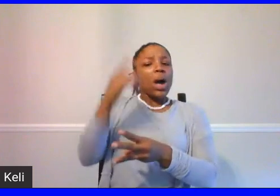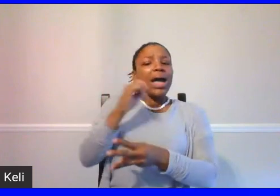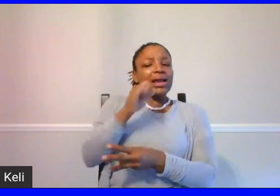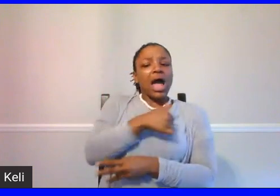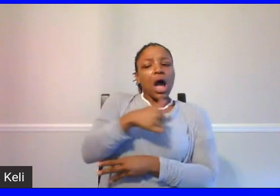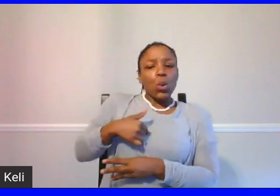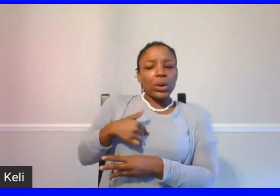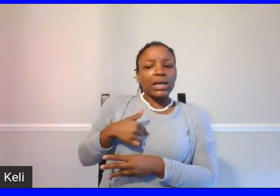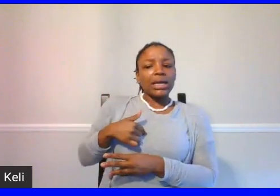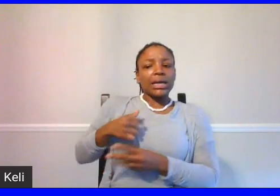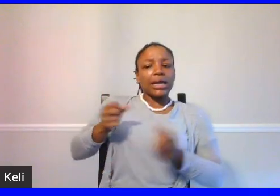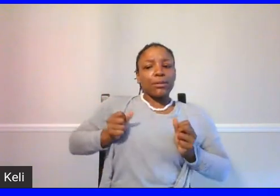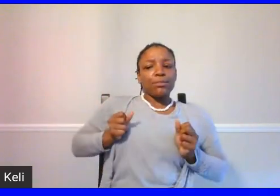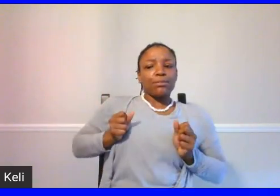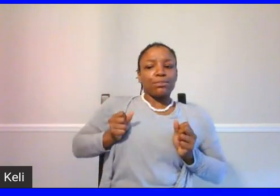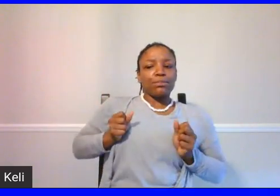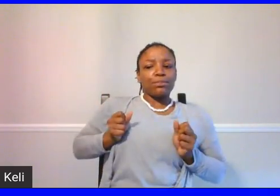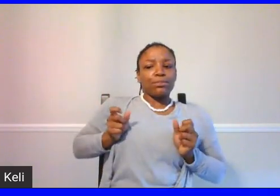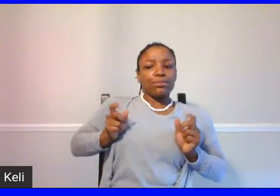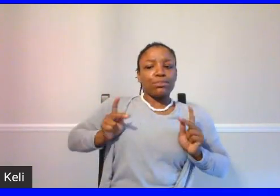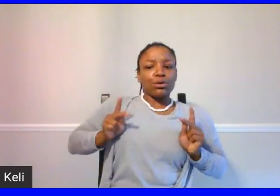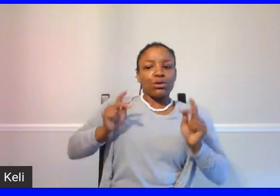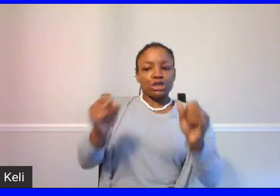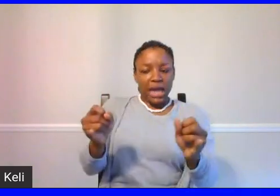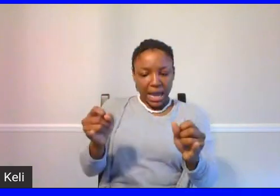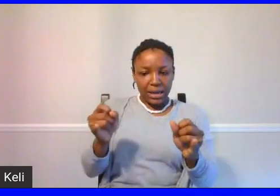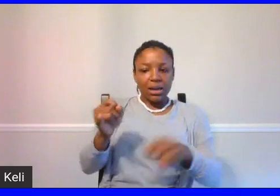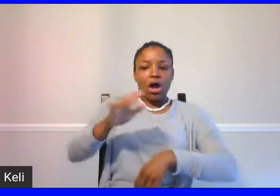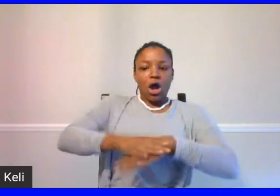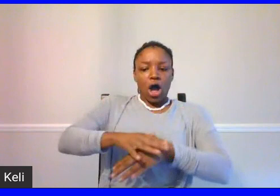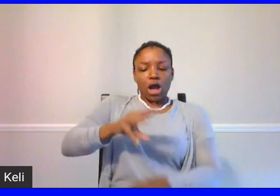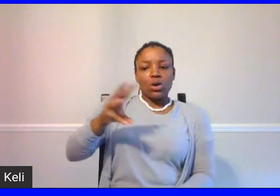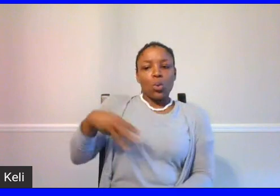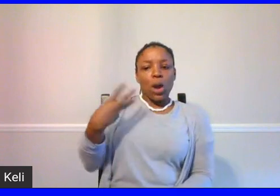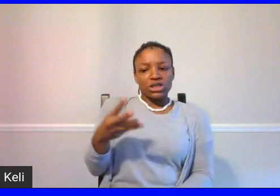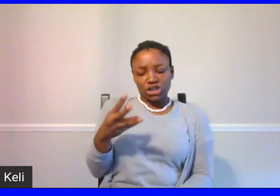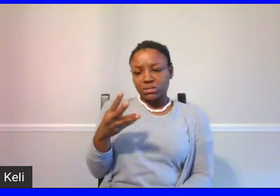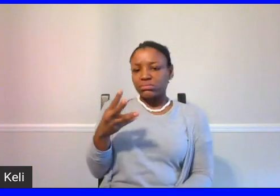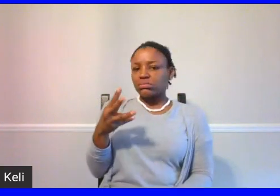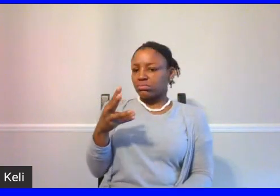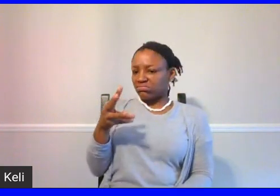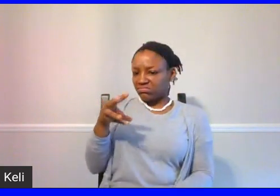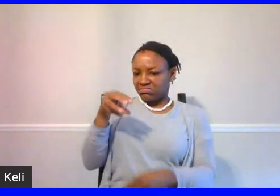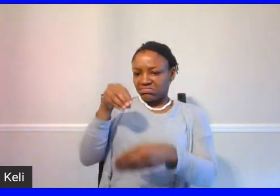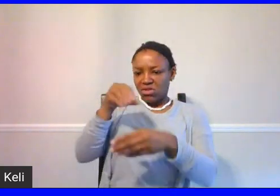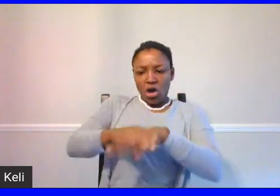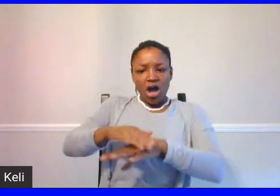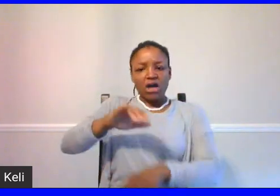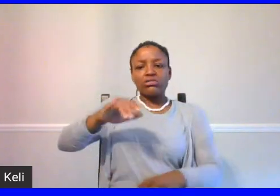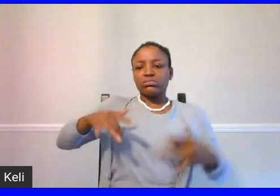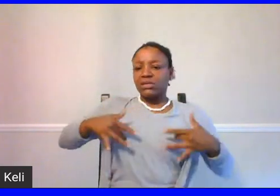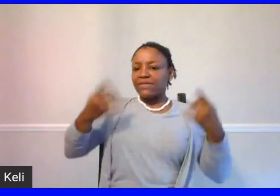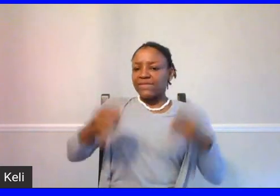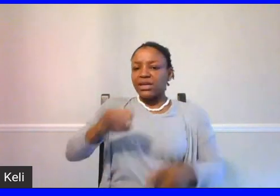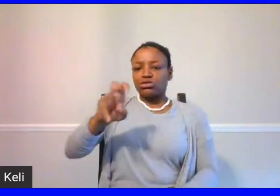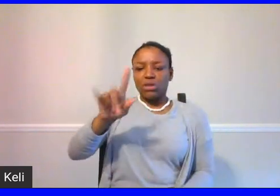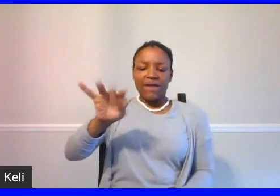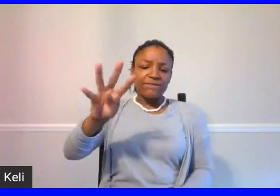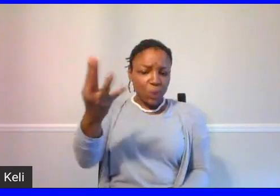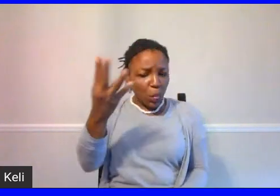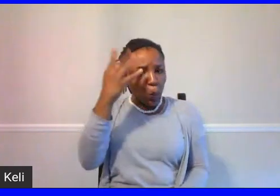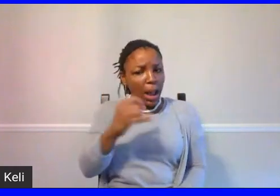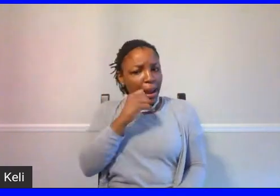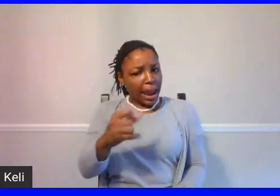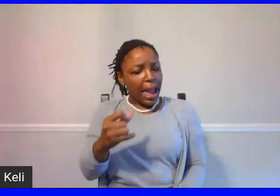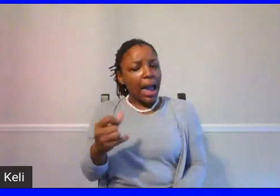it in Washington Square Park on the 4th? And I said, oh, do you mind if I go share this with the Wide